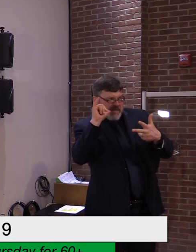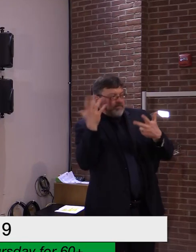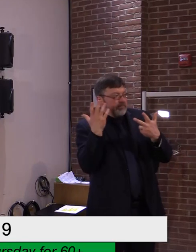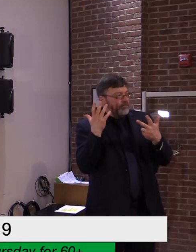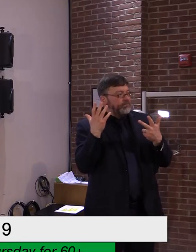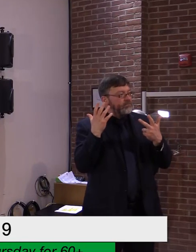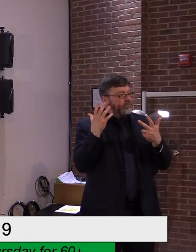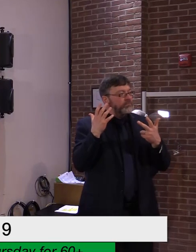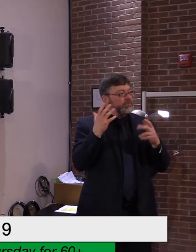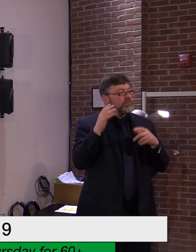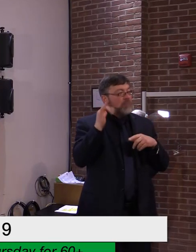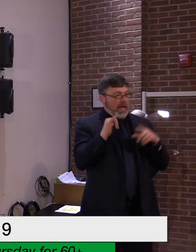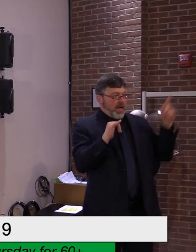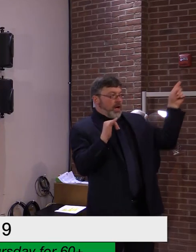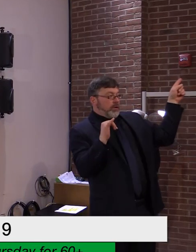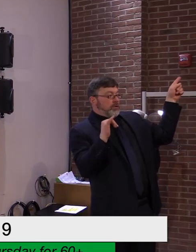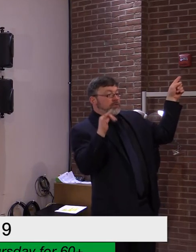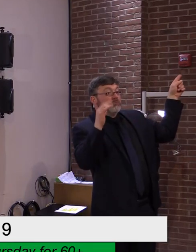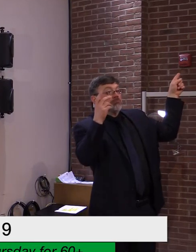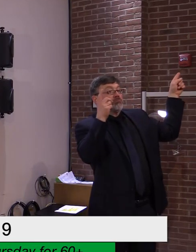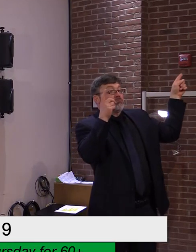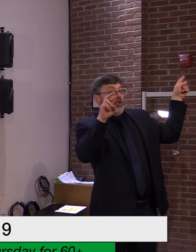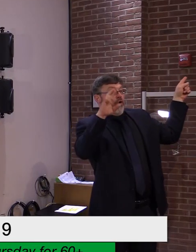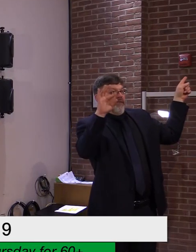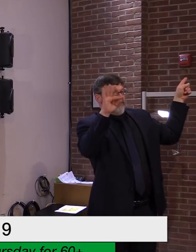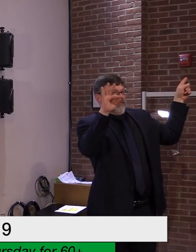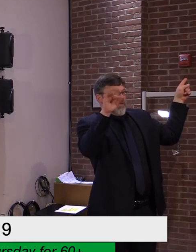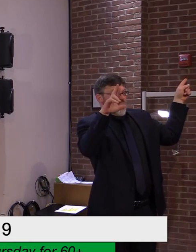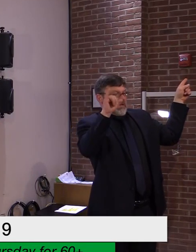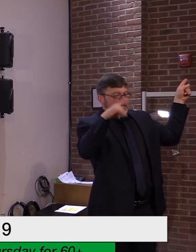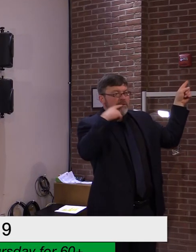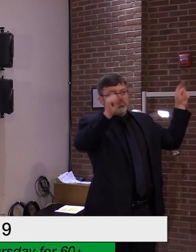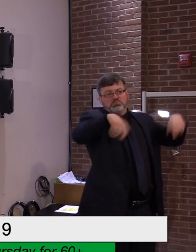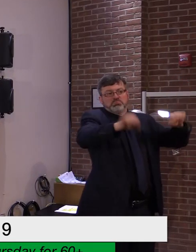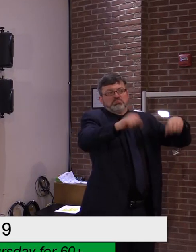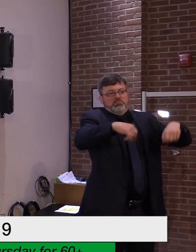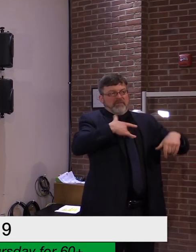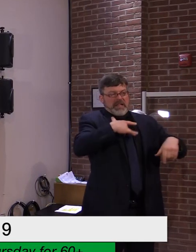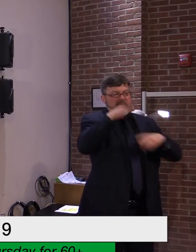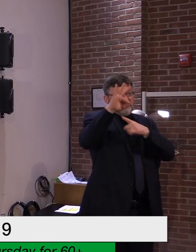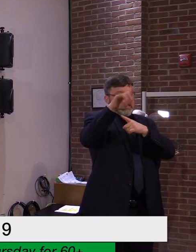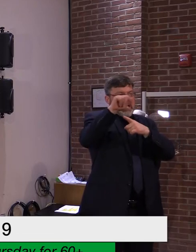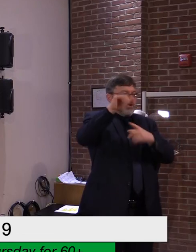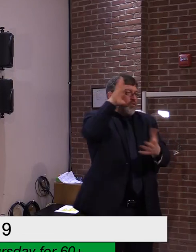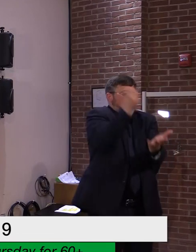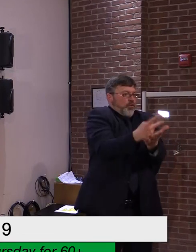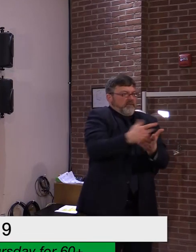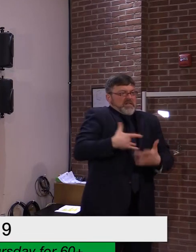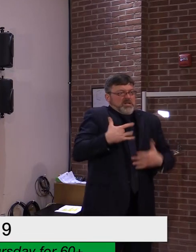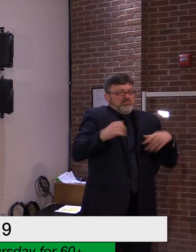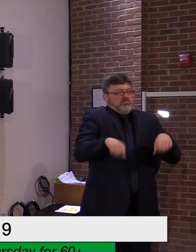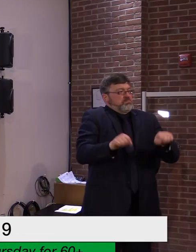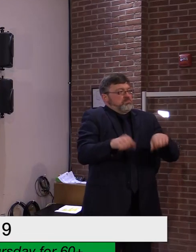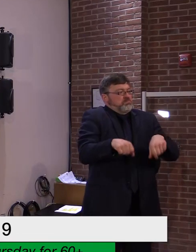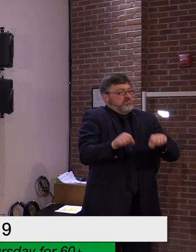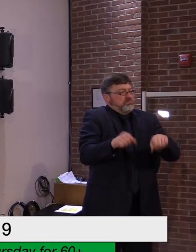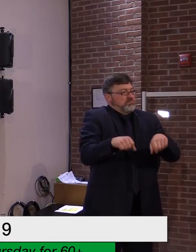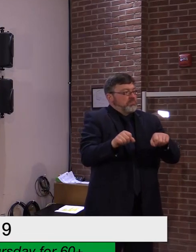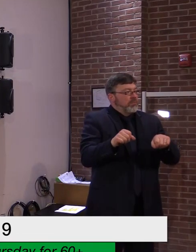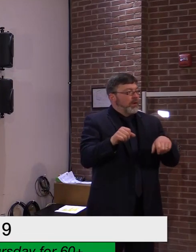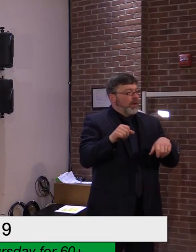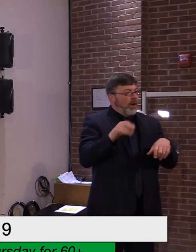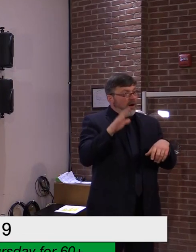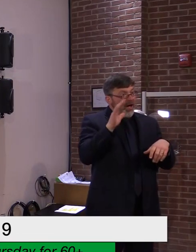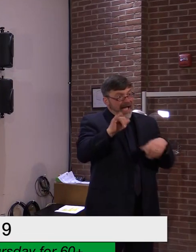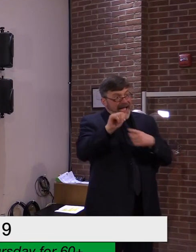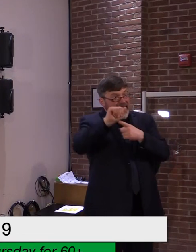also stated that he feels himself, and it will go through a rigorous process with the FDA, but he thought it was a safe and